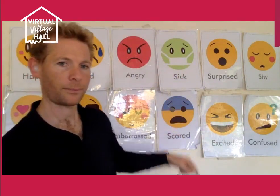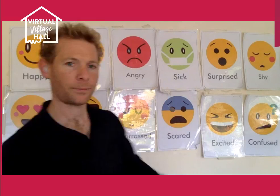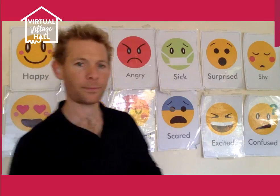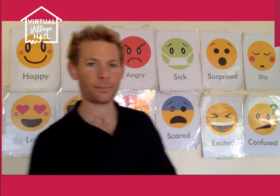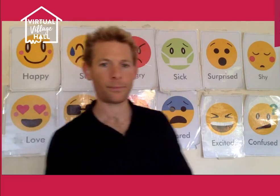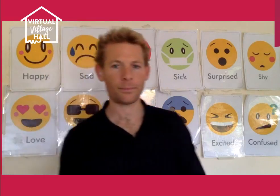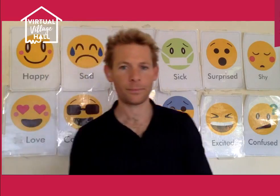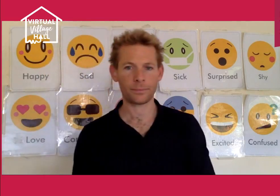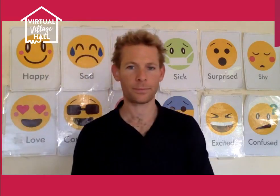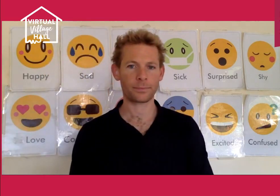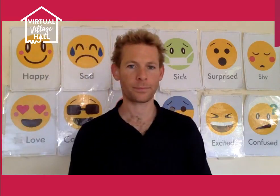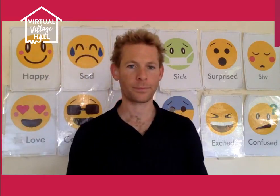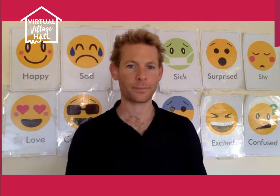Sign for scared?